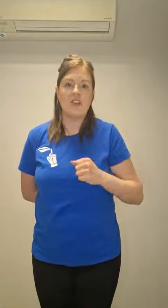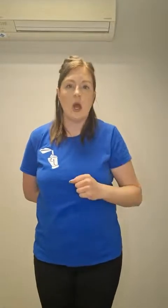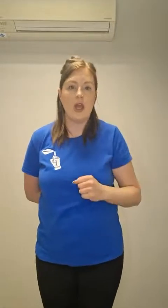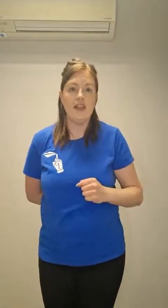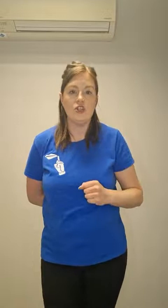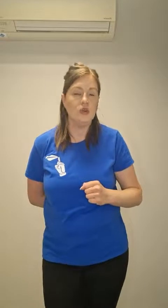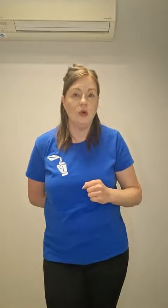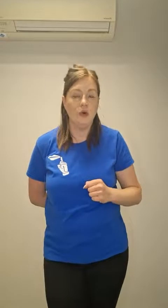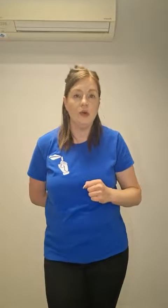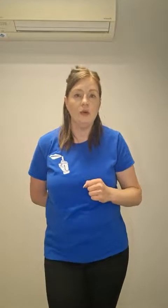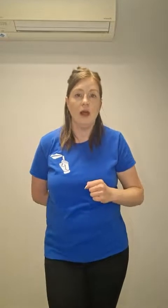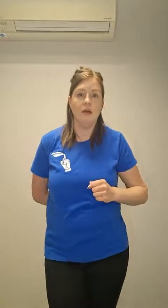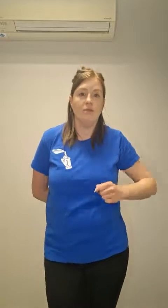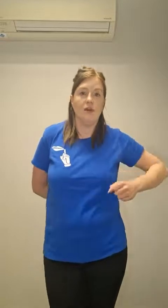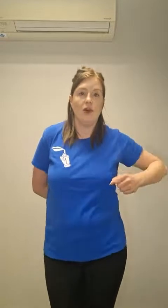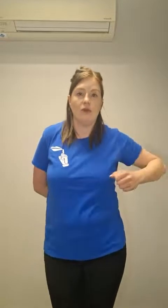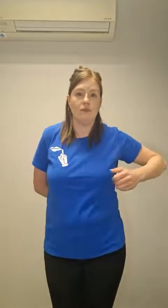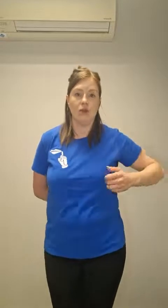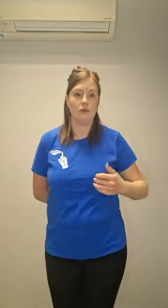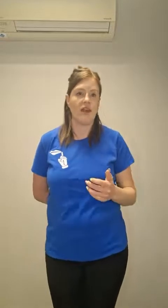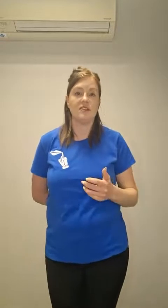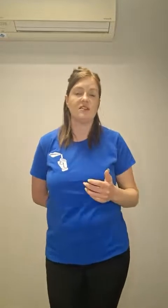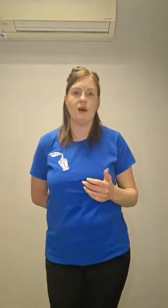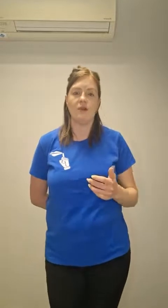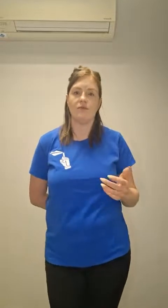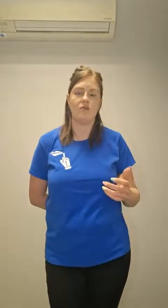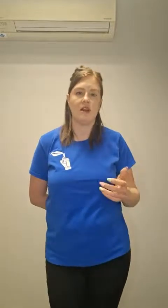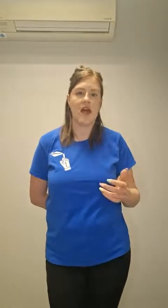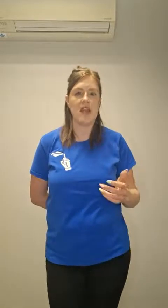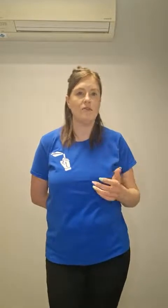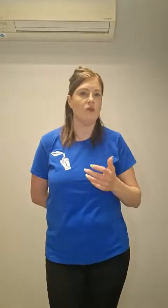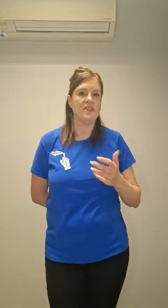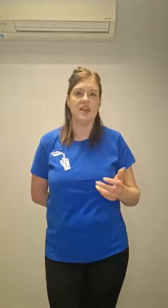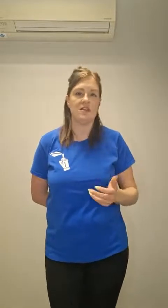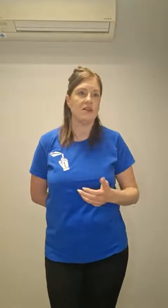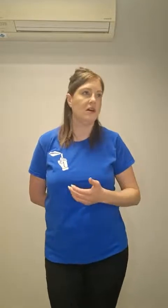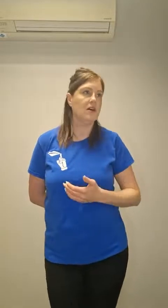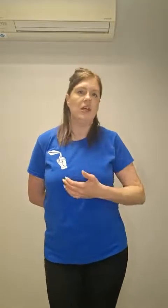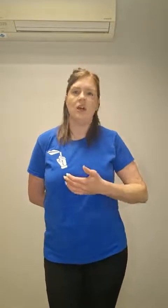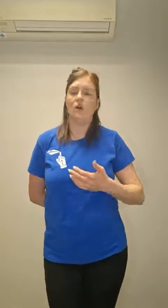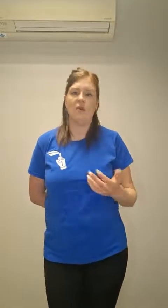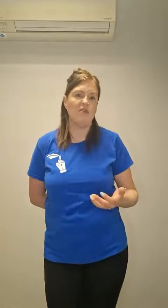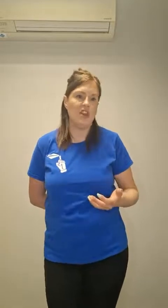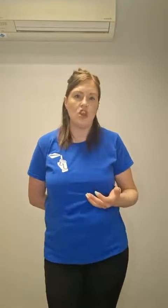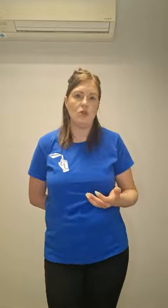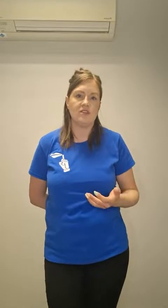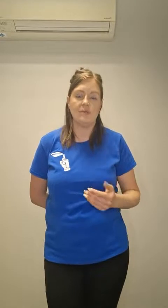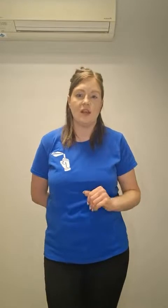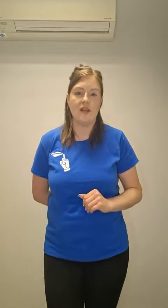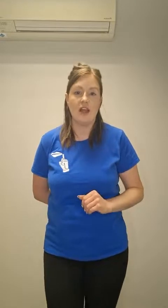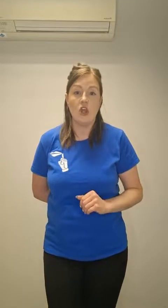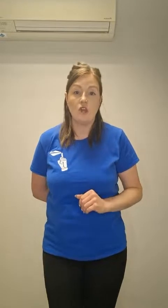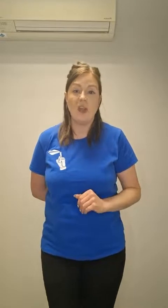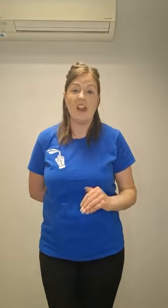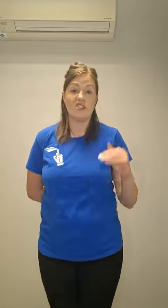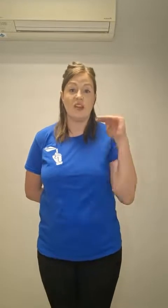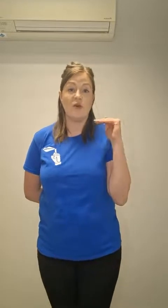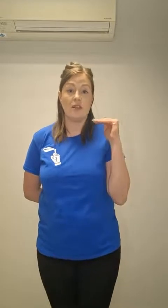entirely sure of the correct sign for a name or a centre or a venue, something like that, you can just say, oh, it's the